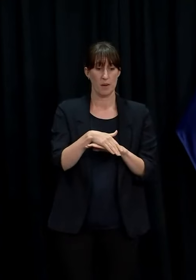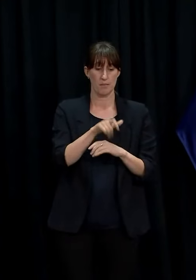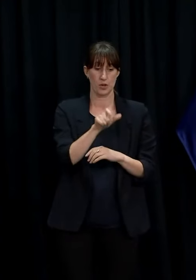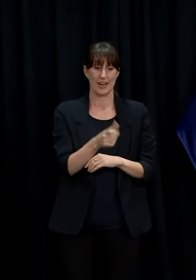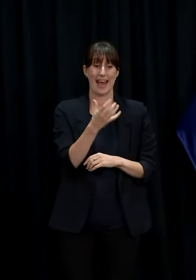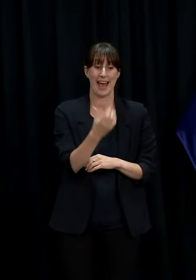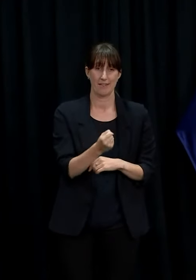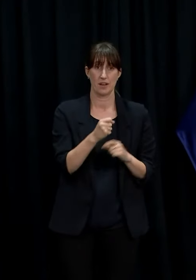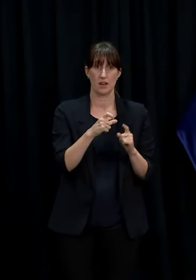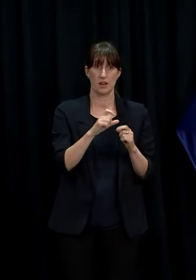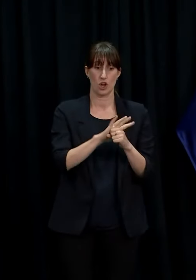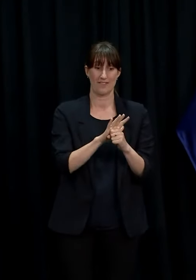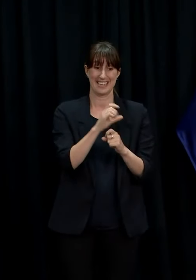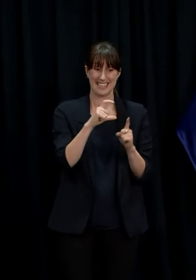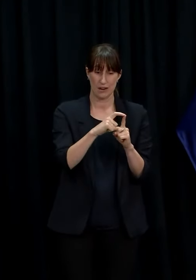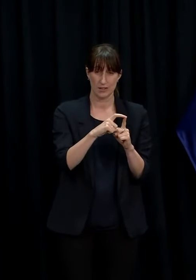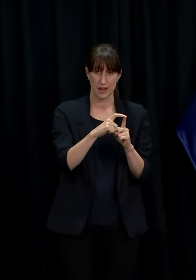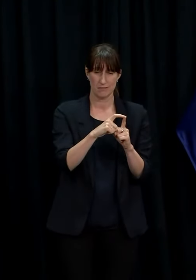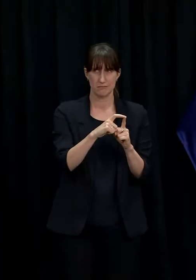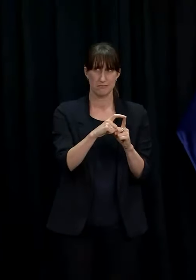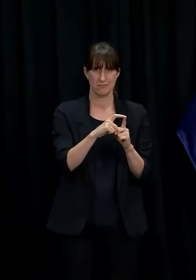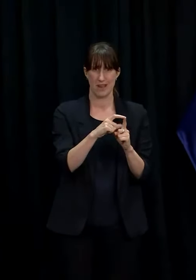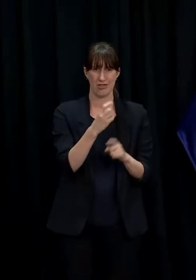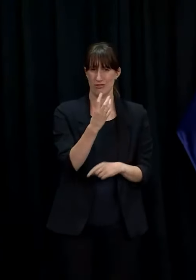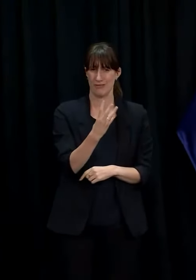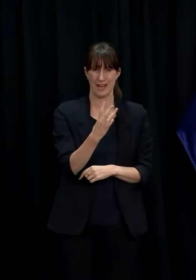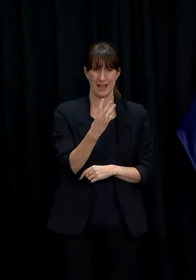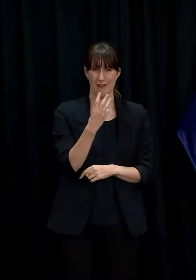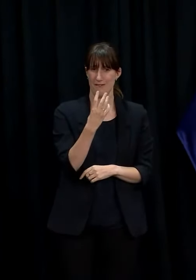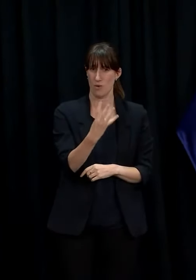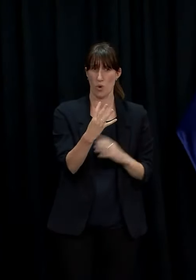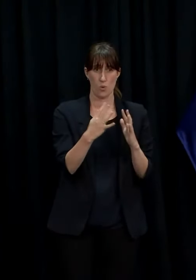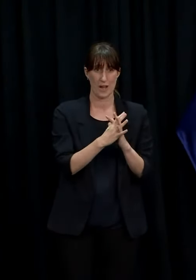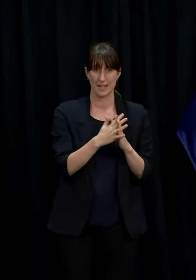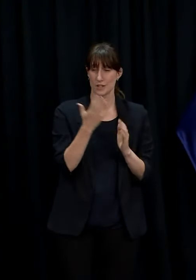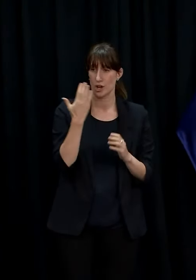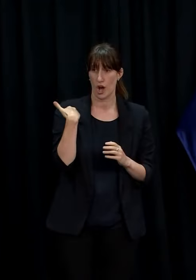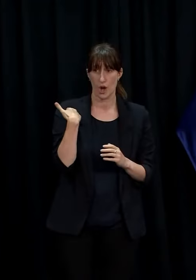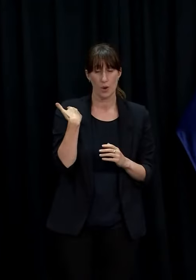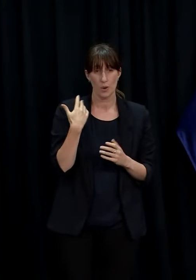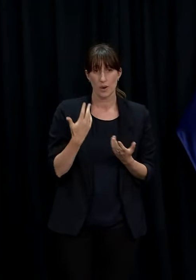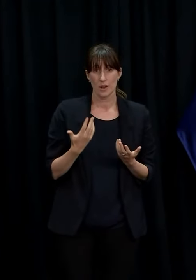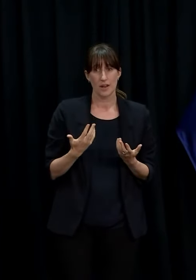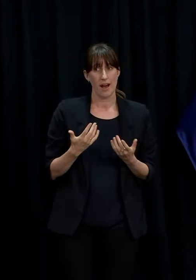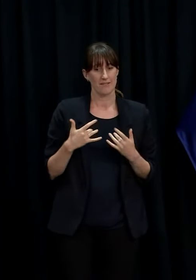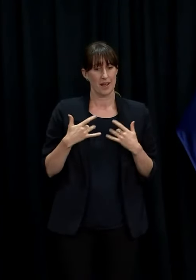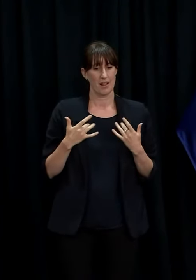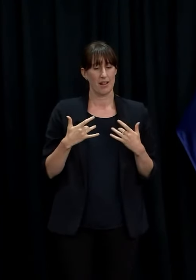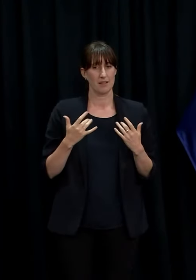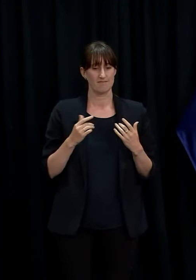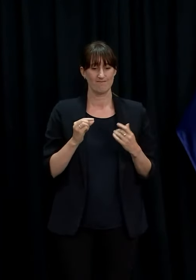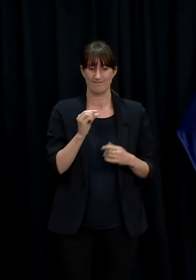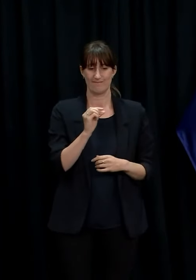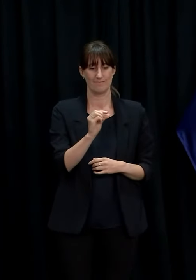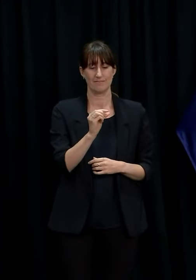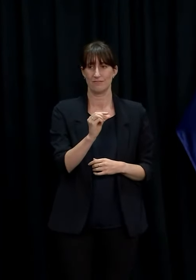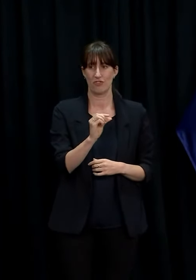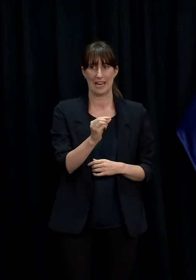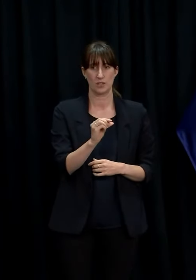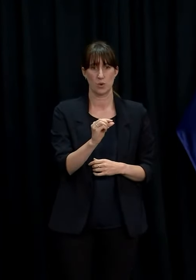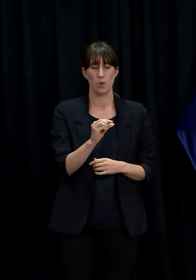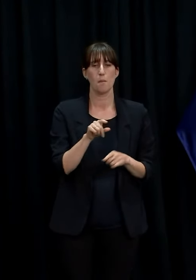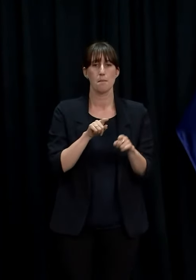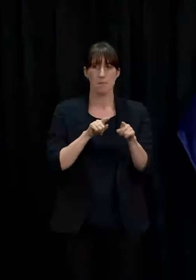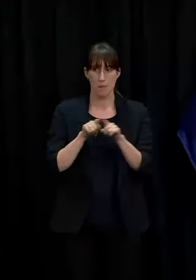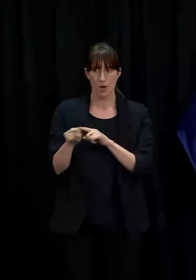4 weeks ago. Would have to check if that is still up to date, but no, it does seem like very little of what we found through whole